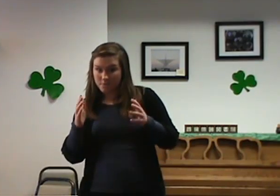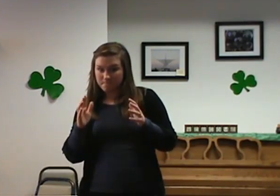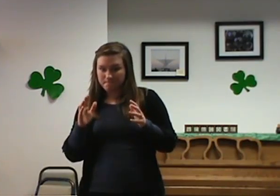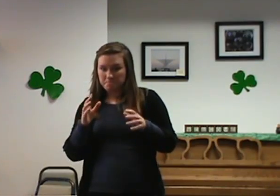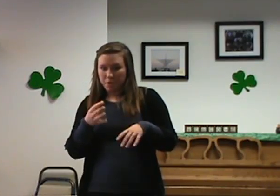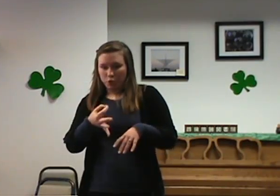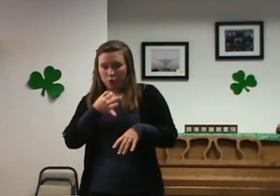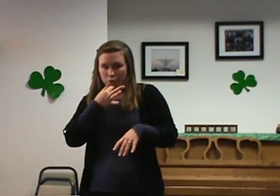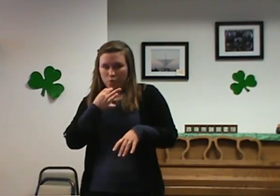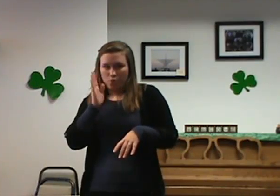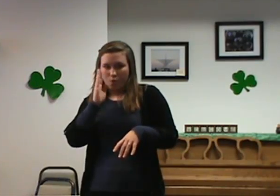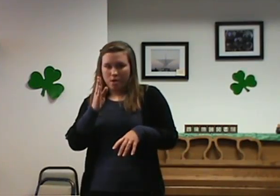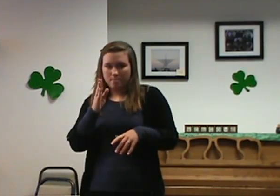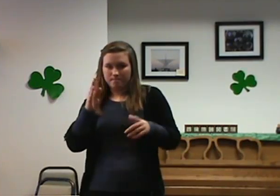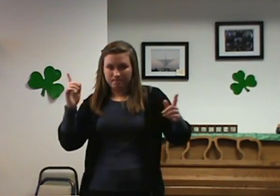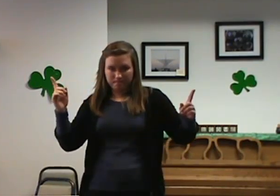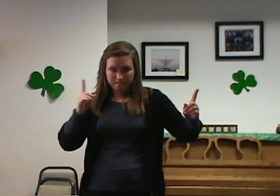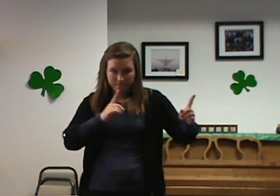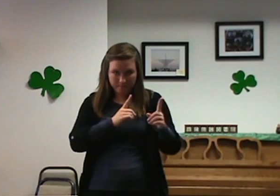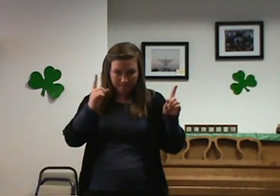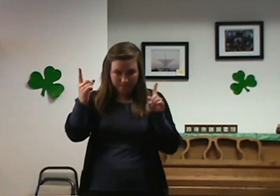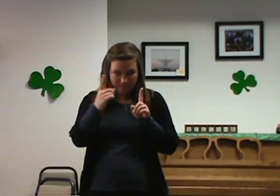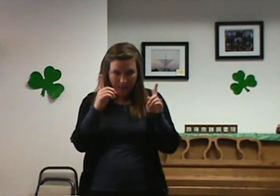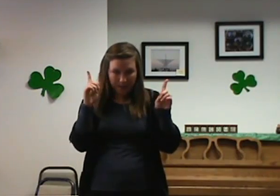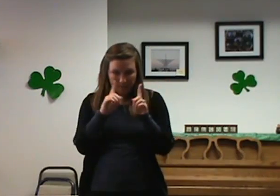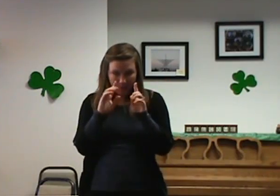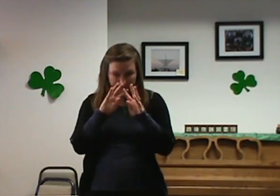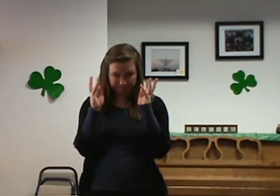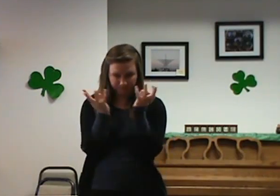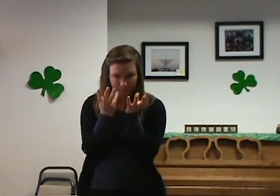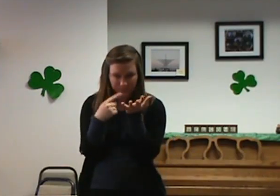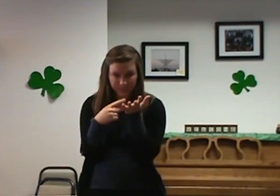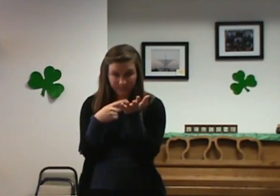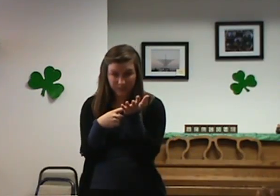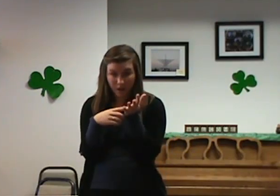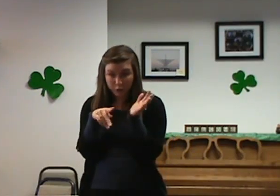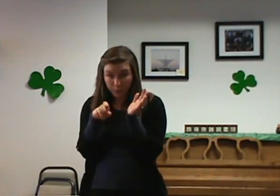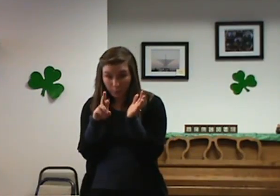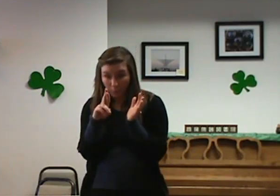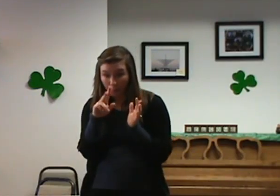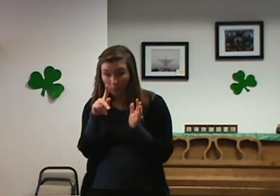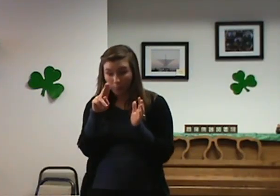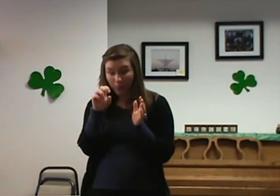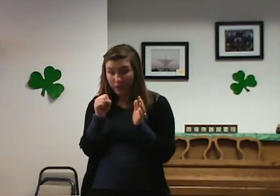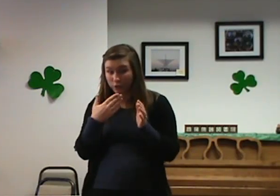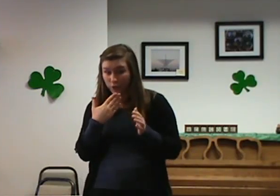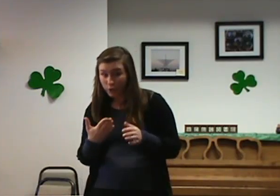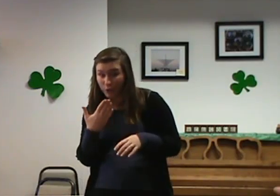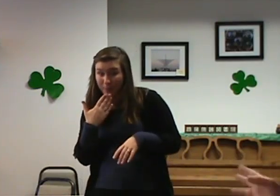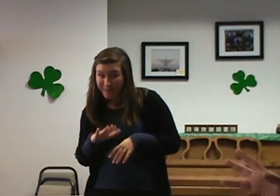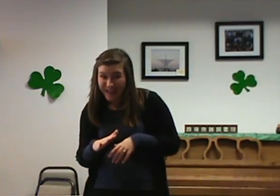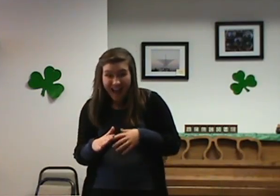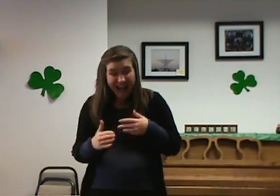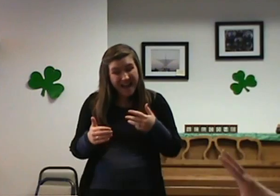in terms of purchases. But right now, I think Perkins has been going directly to Freedom Scientific, so I don't know how